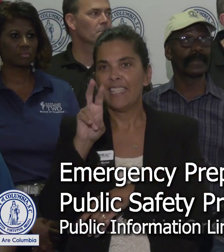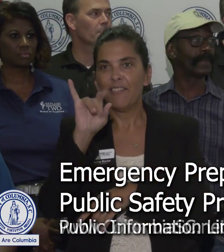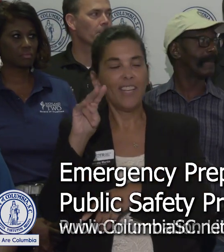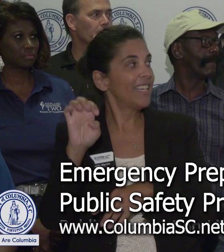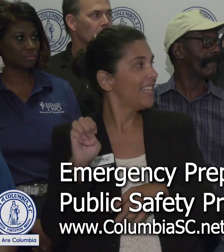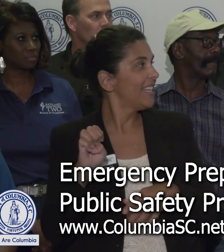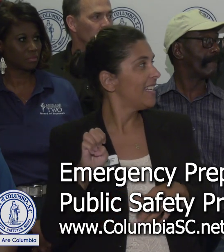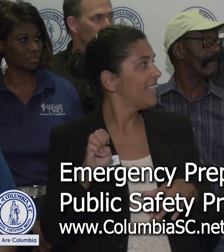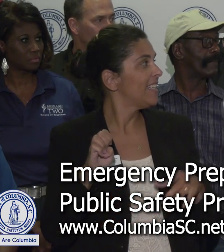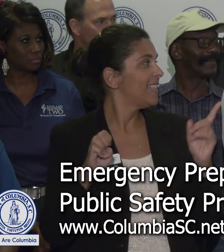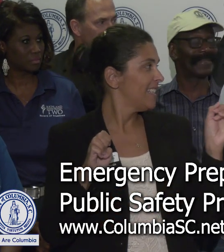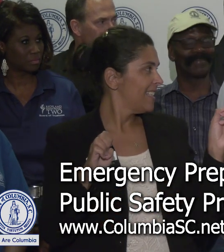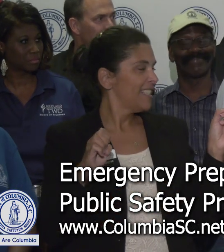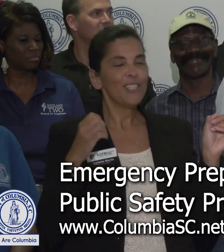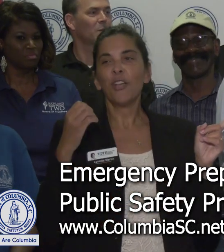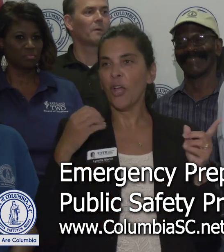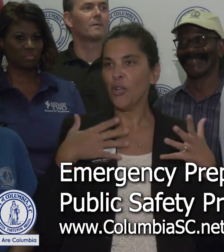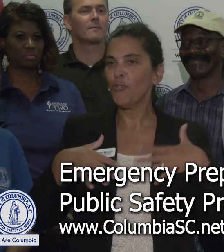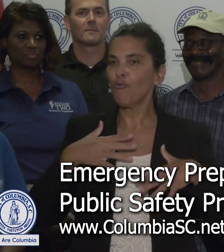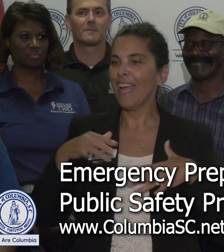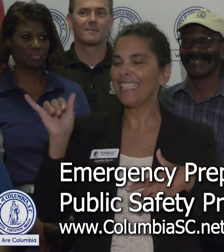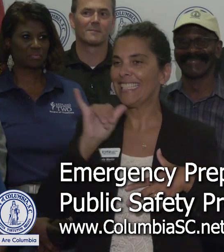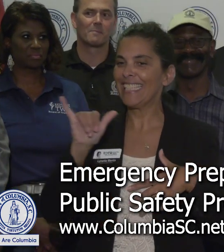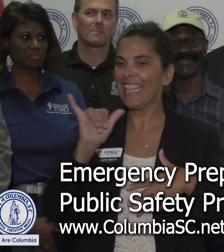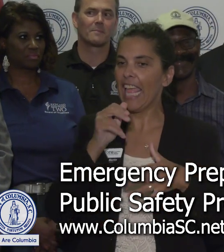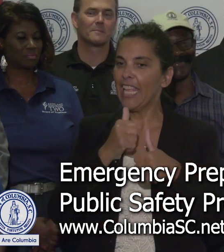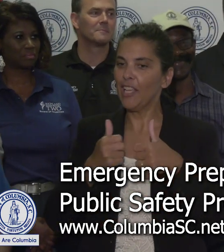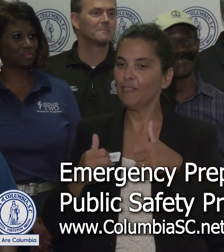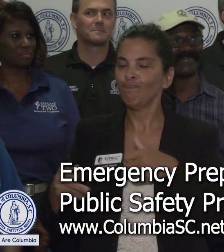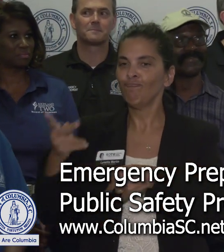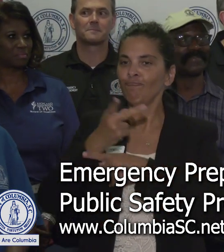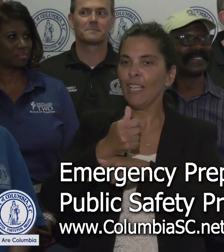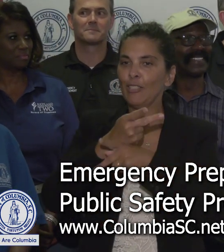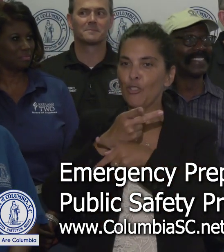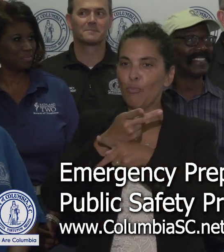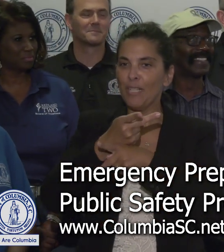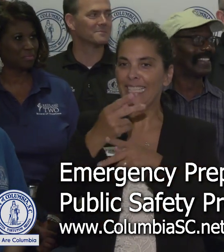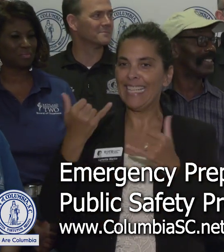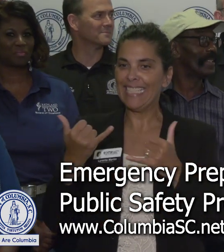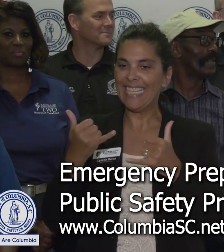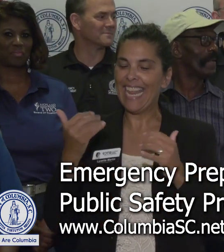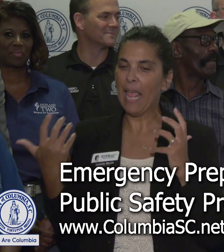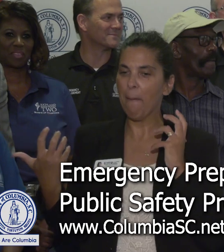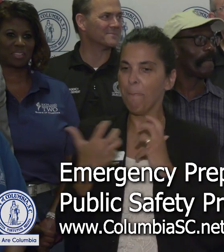dressed just like the superintendent today, in matching outfits and fantastic.